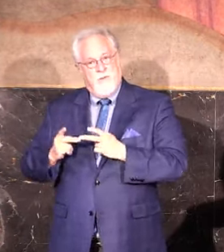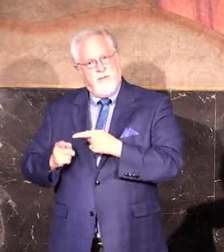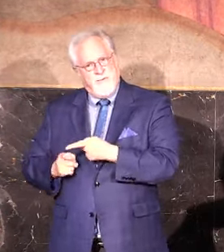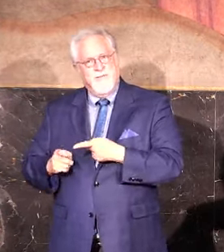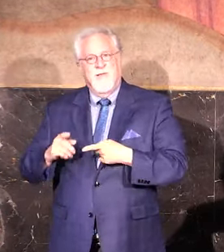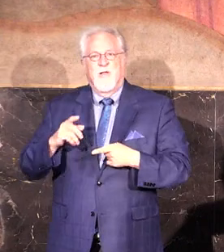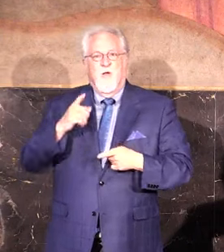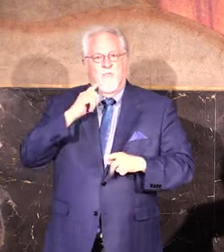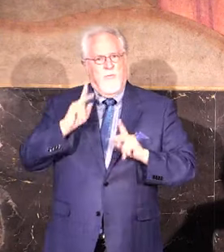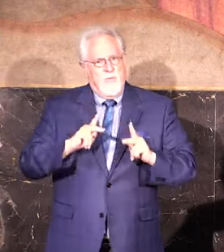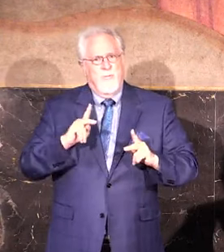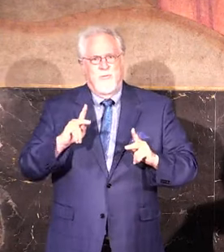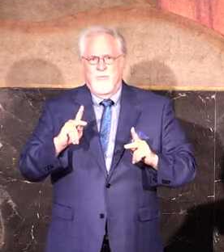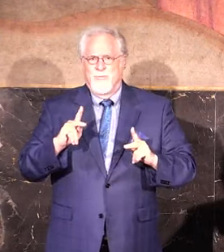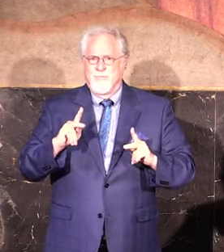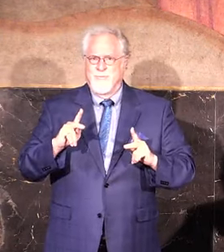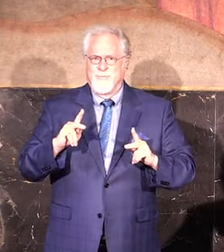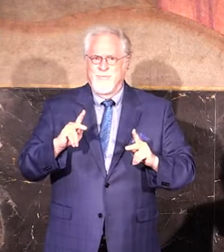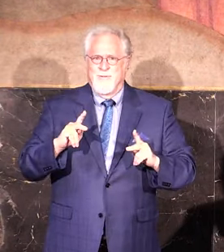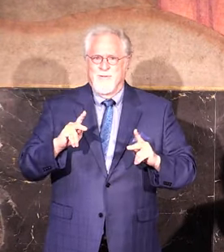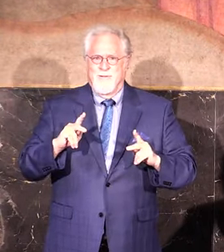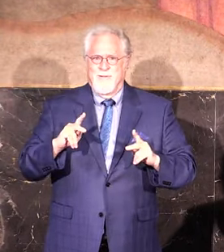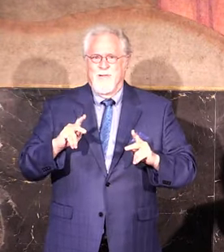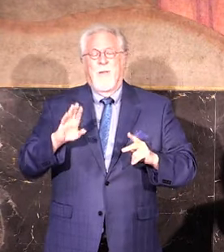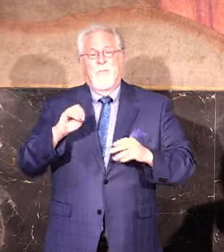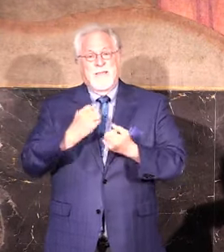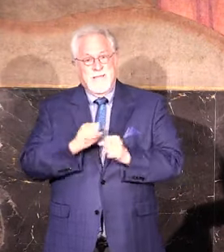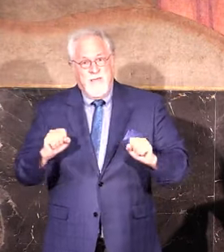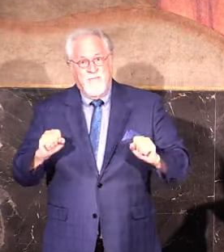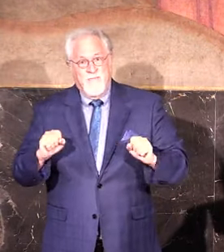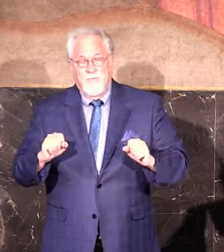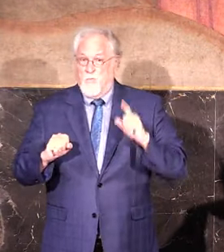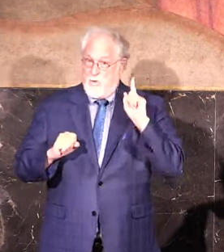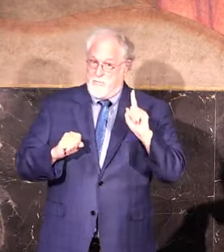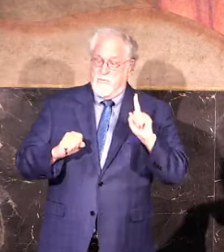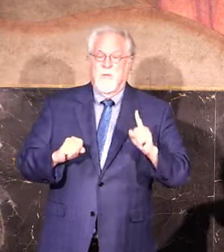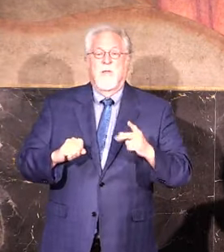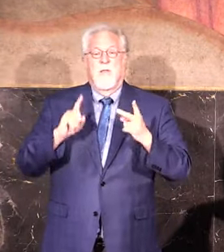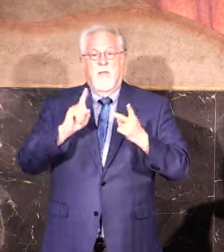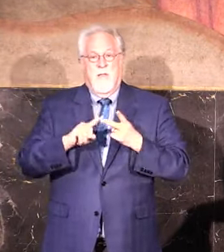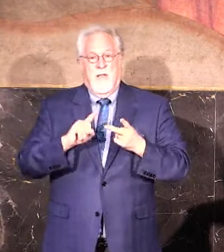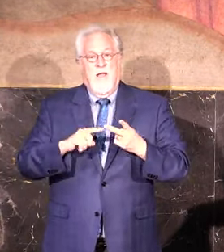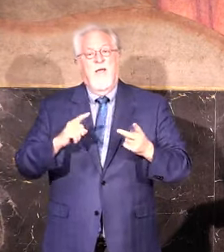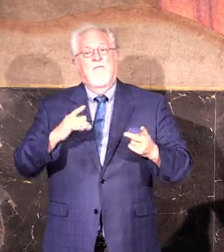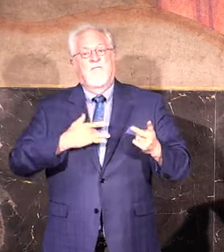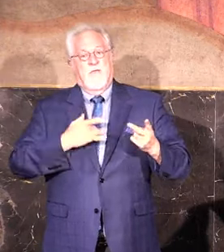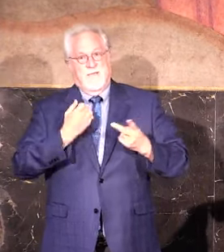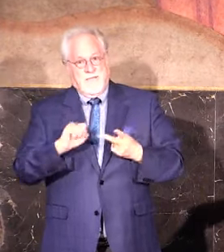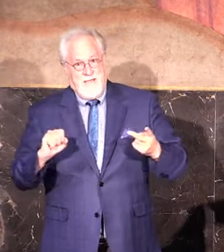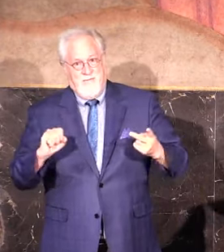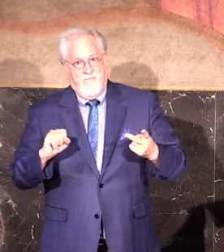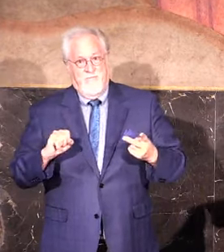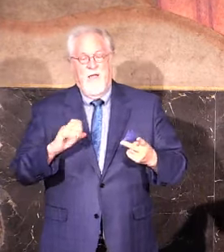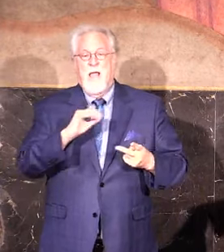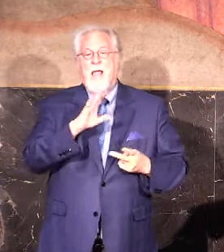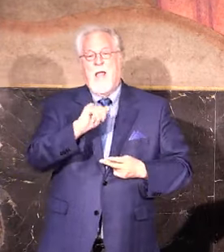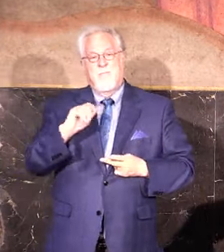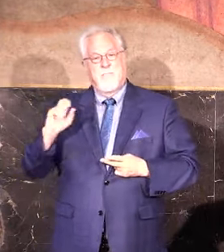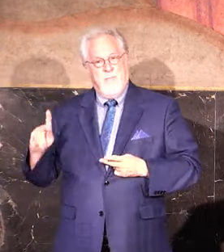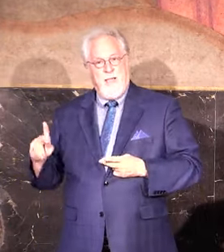order for people to be to actually be safe. That's number one. But to feel safe and to return